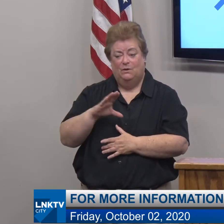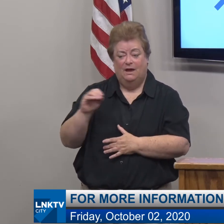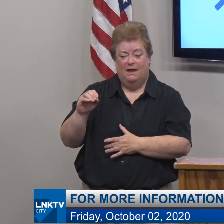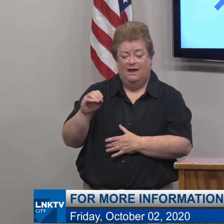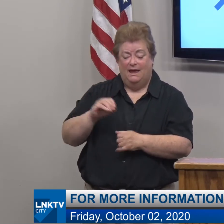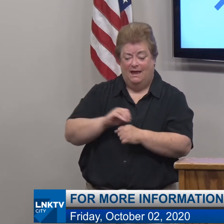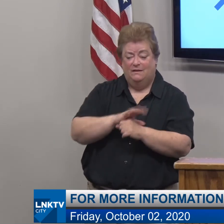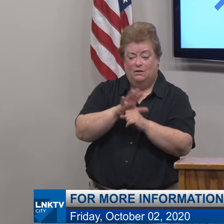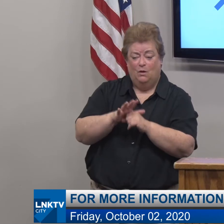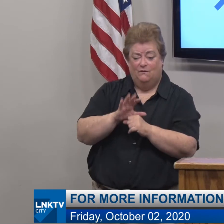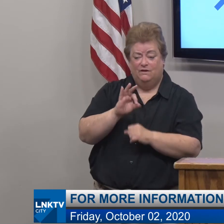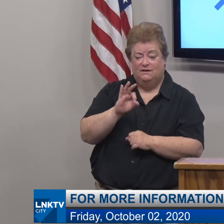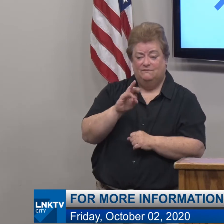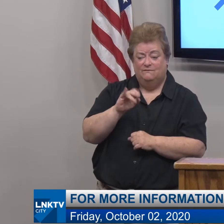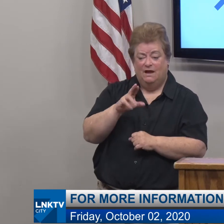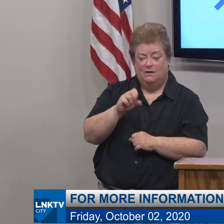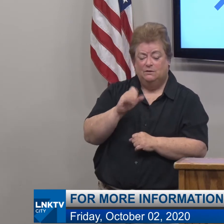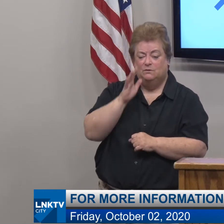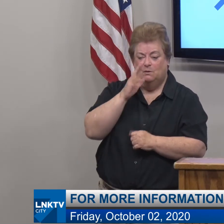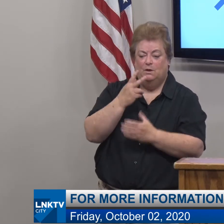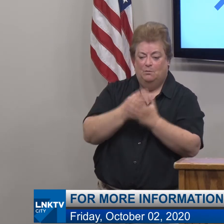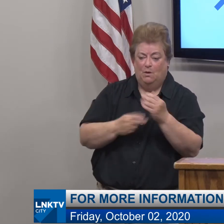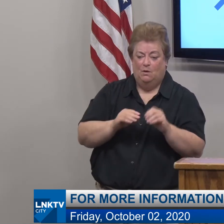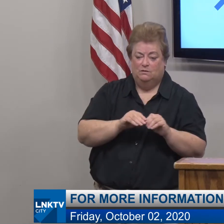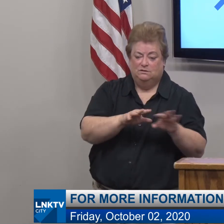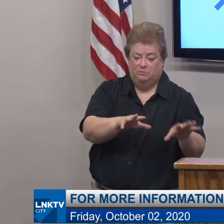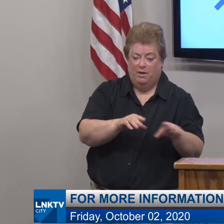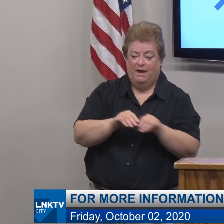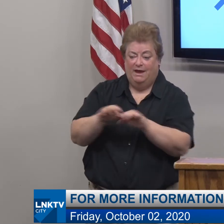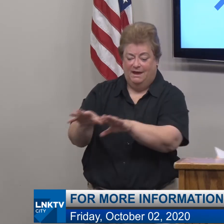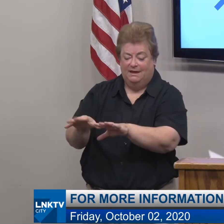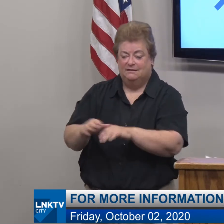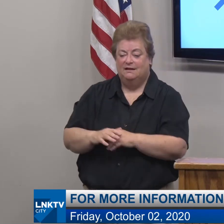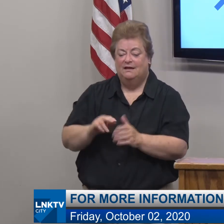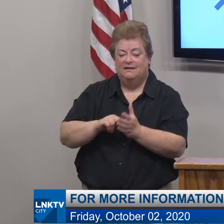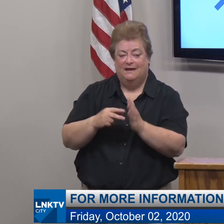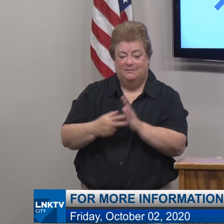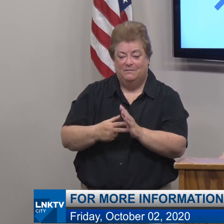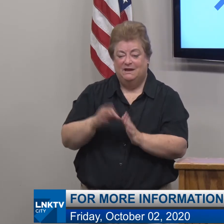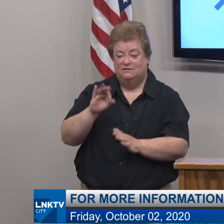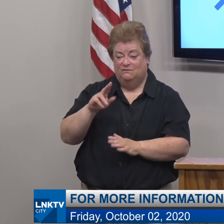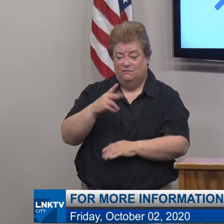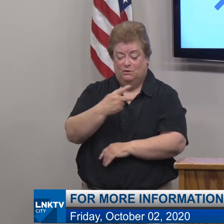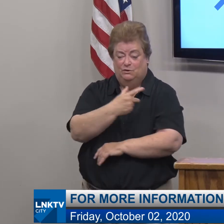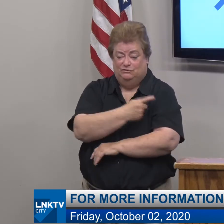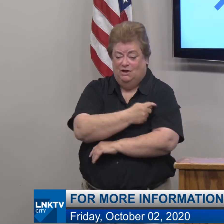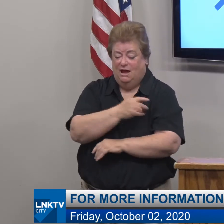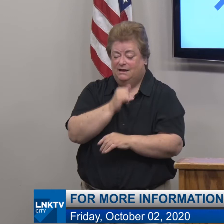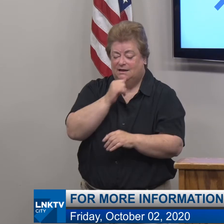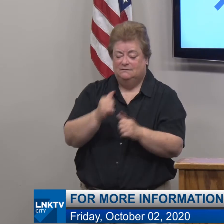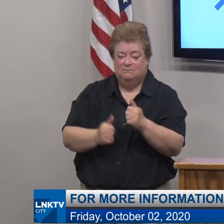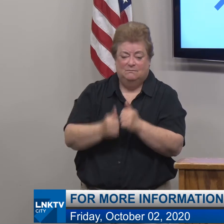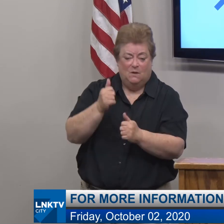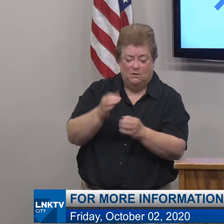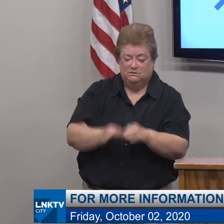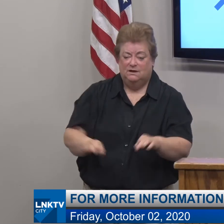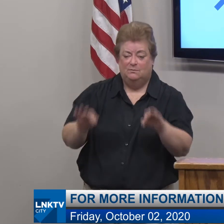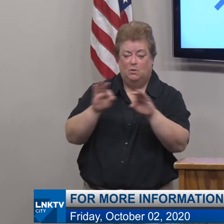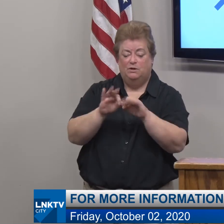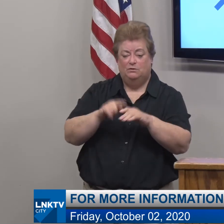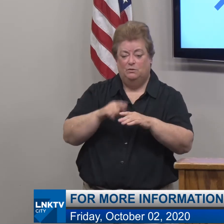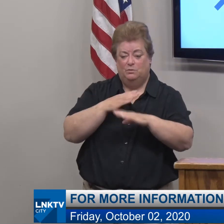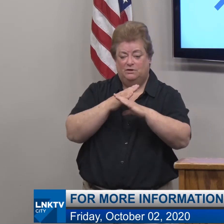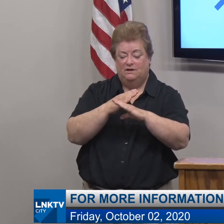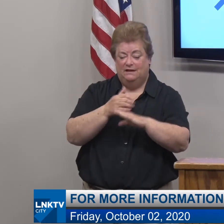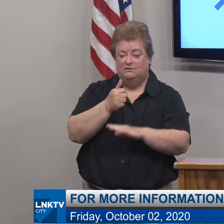causes COVID-19 will both be spreading. This means getting a flu vaccine will be more important than ever to better protect yourself,